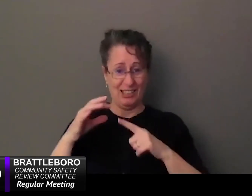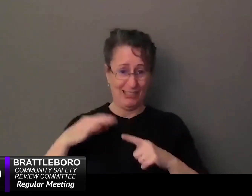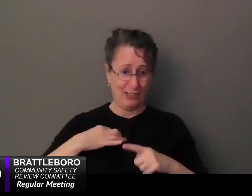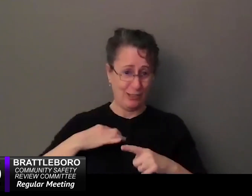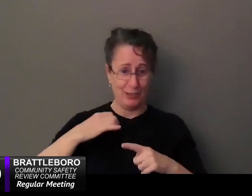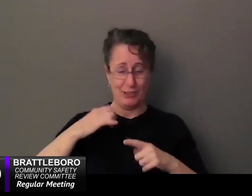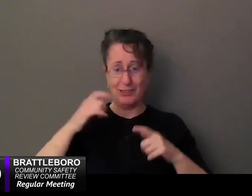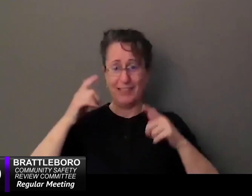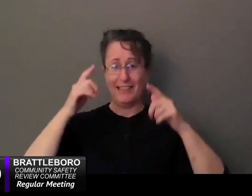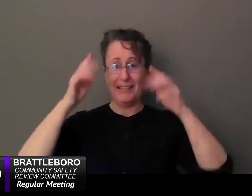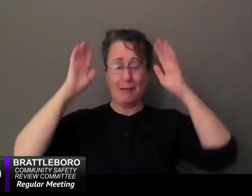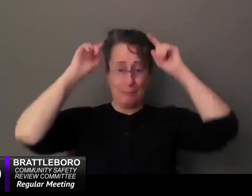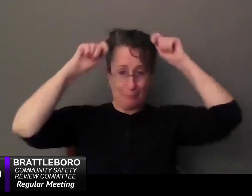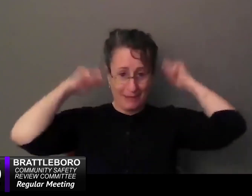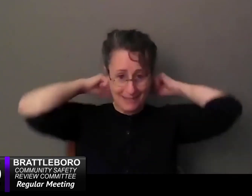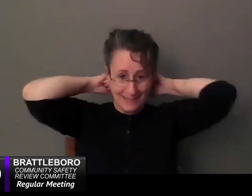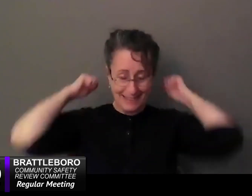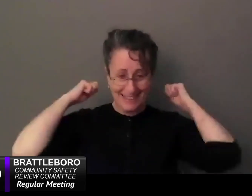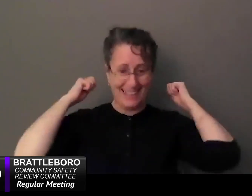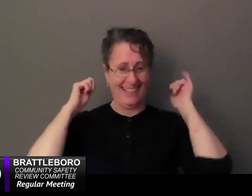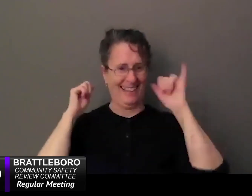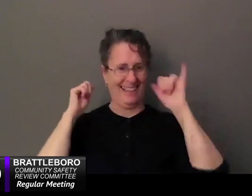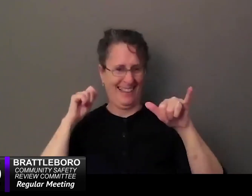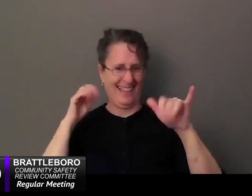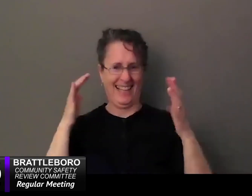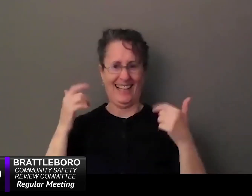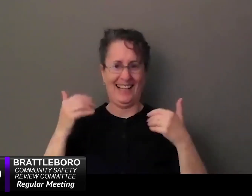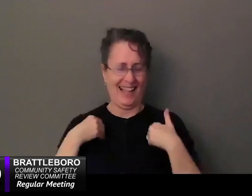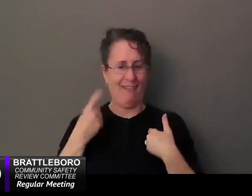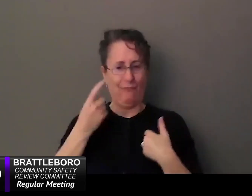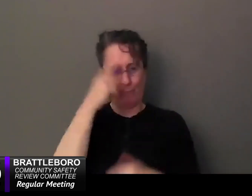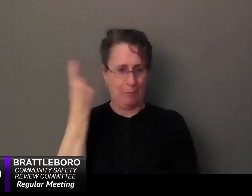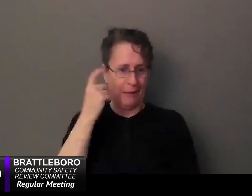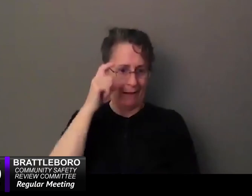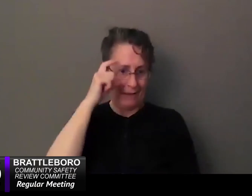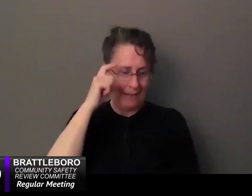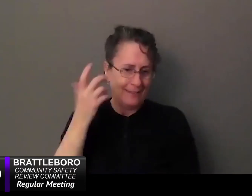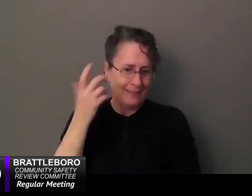and black glasses, black plastic glasses.